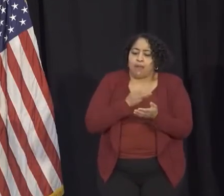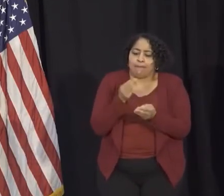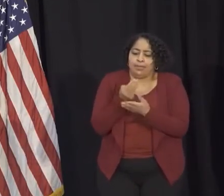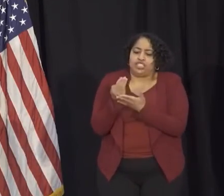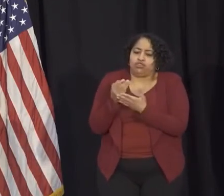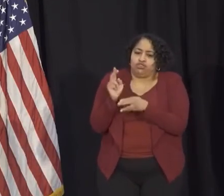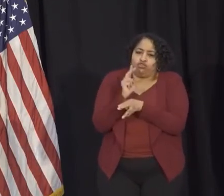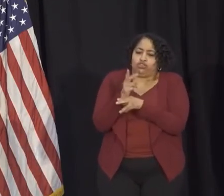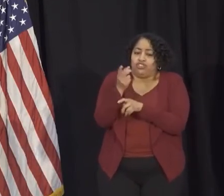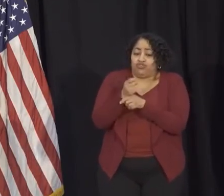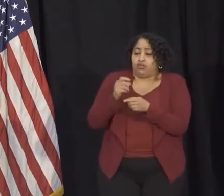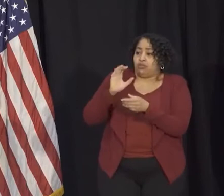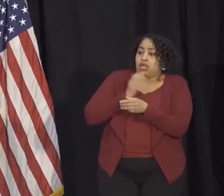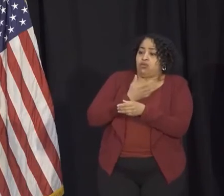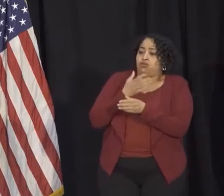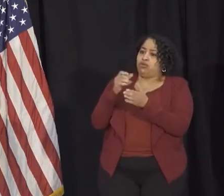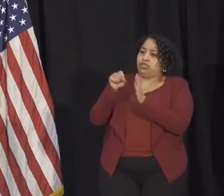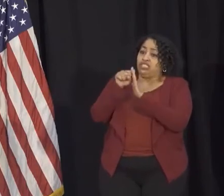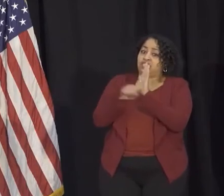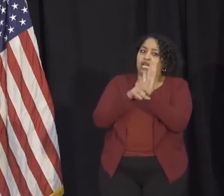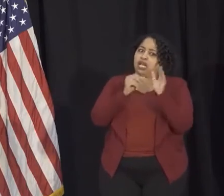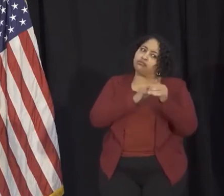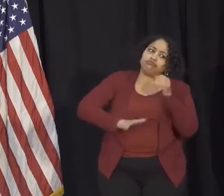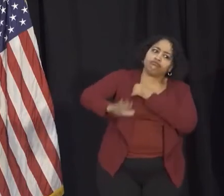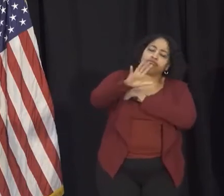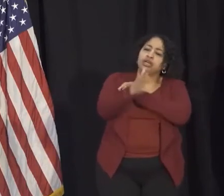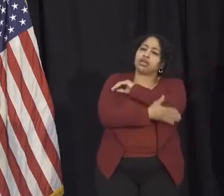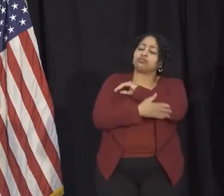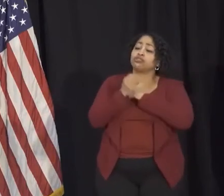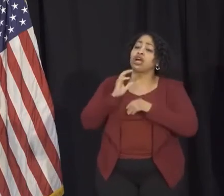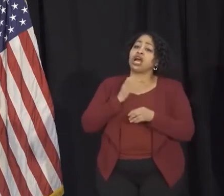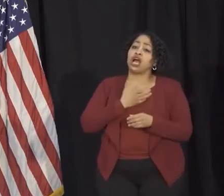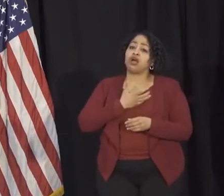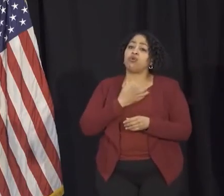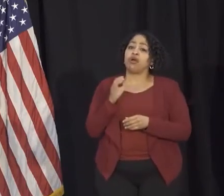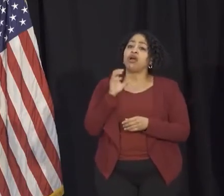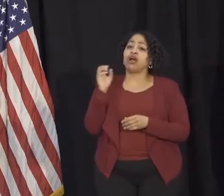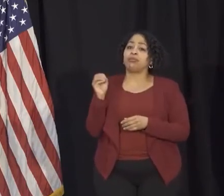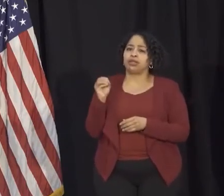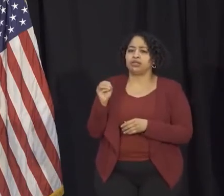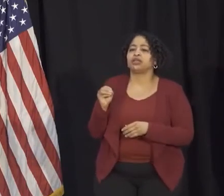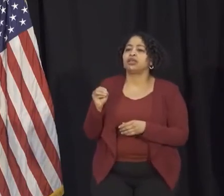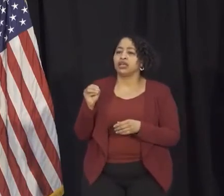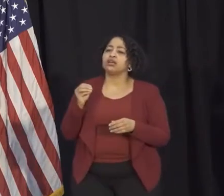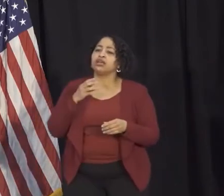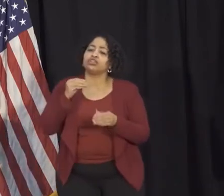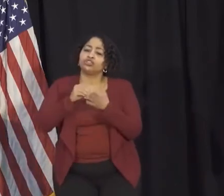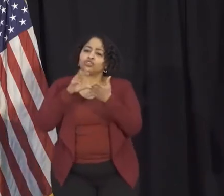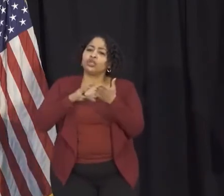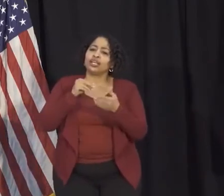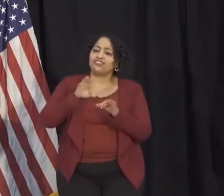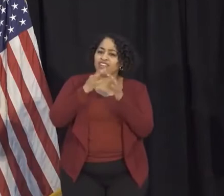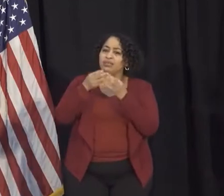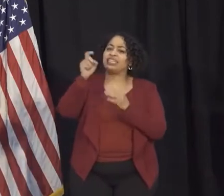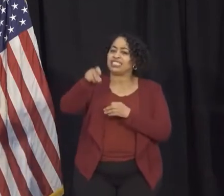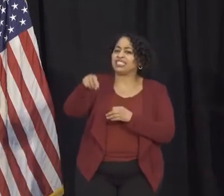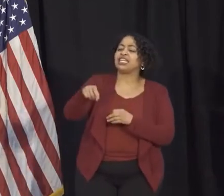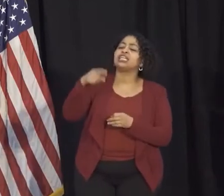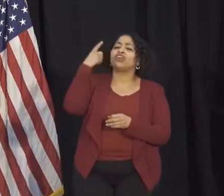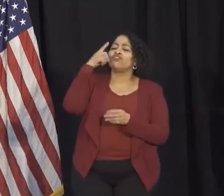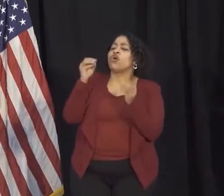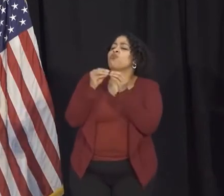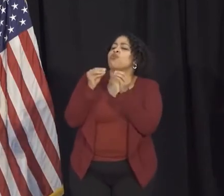So our district certainly provided the resources that our teachers students and family needed in order